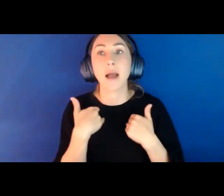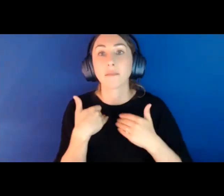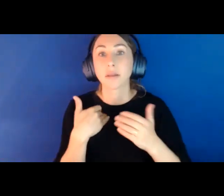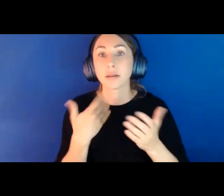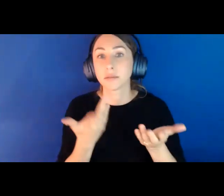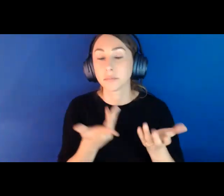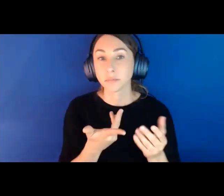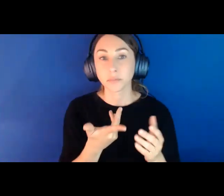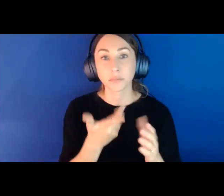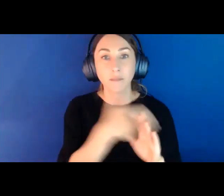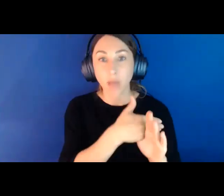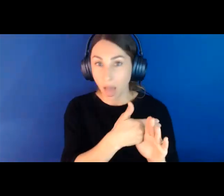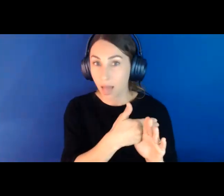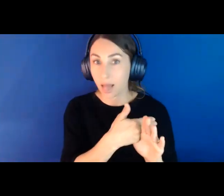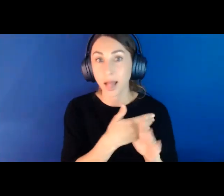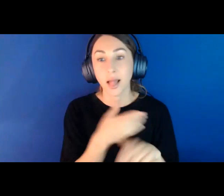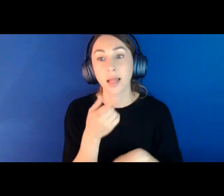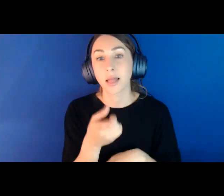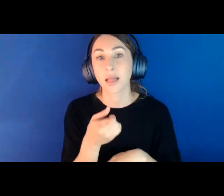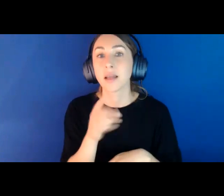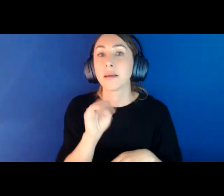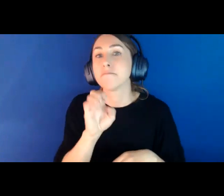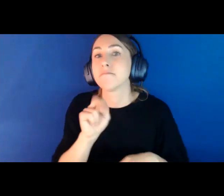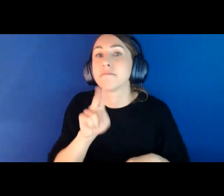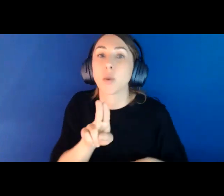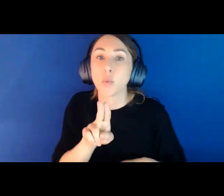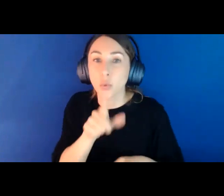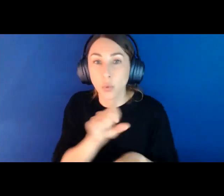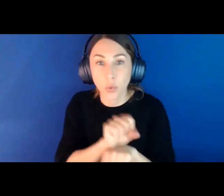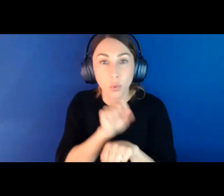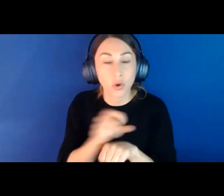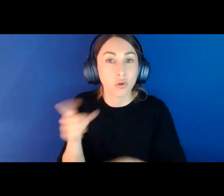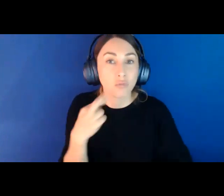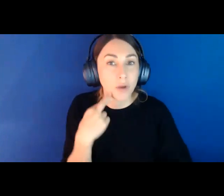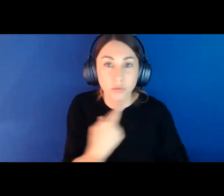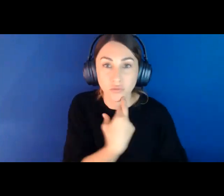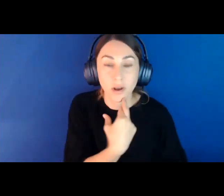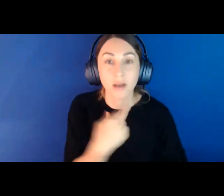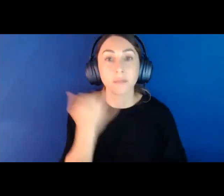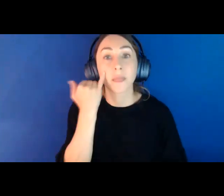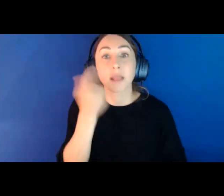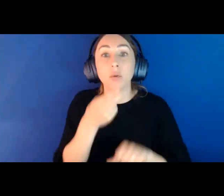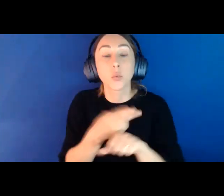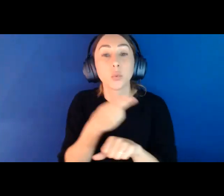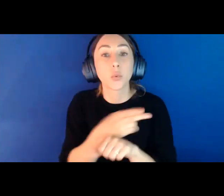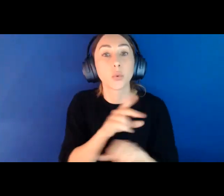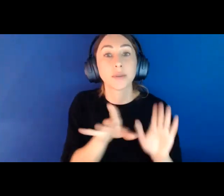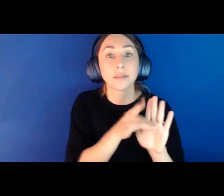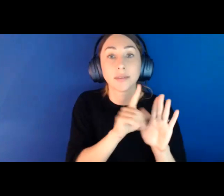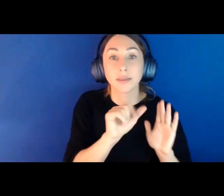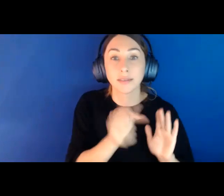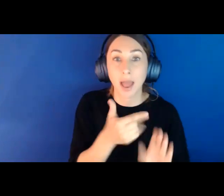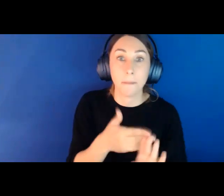wonderful, you're working at a restaurant. However, if you do use tags beforehand, once you